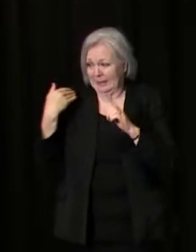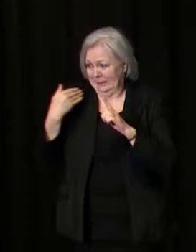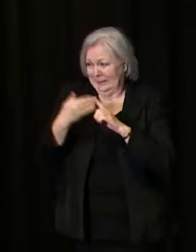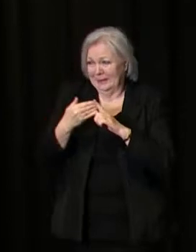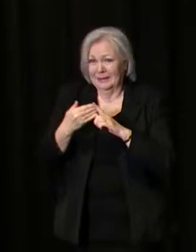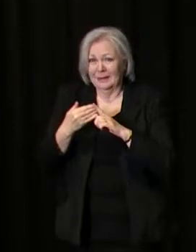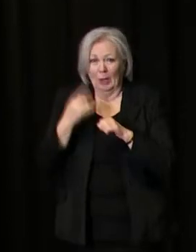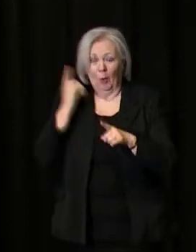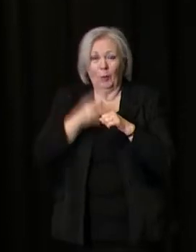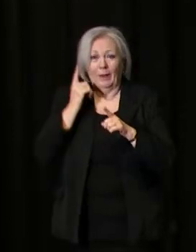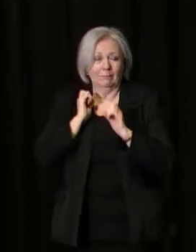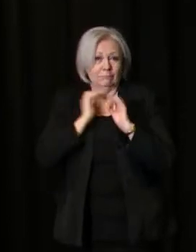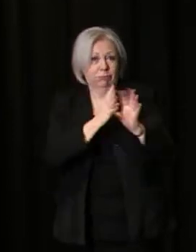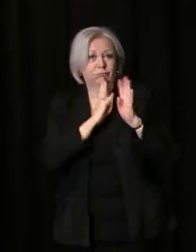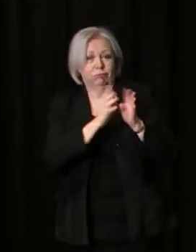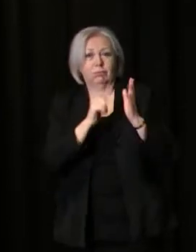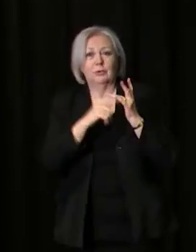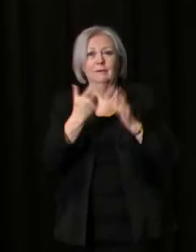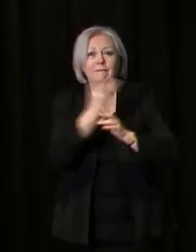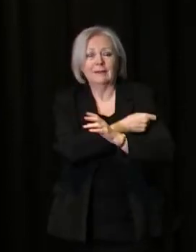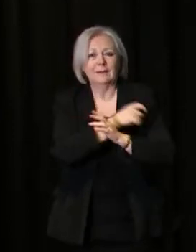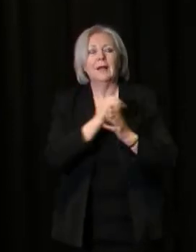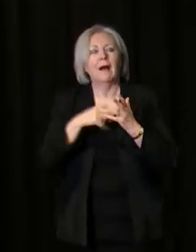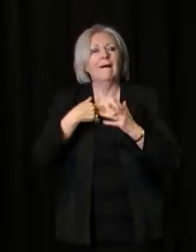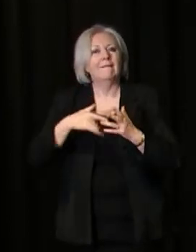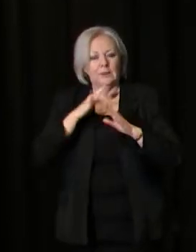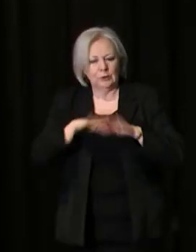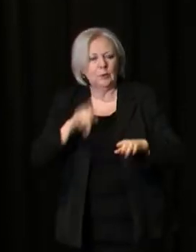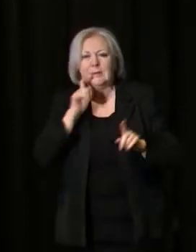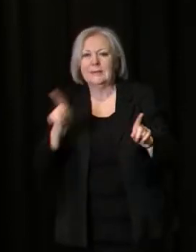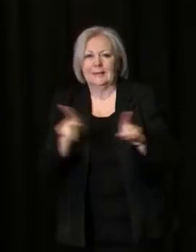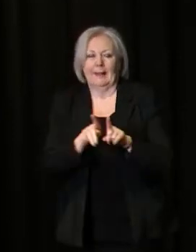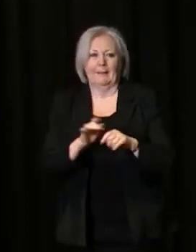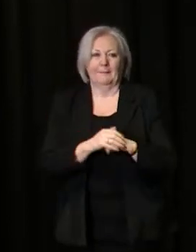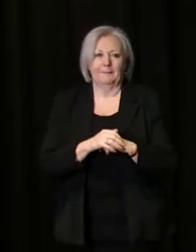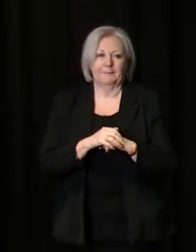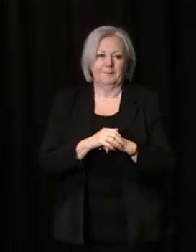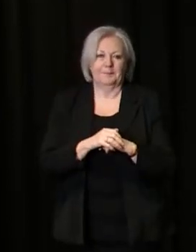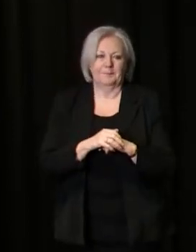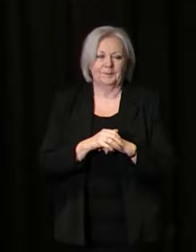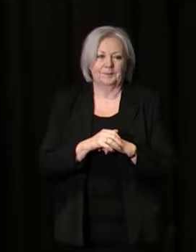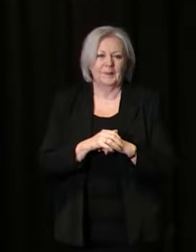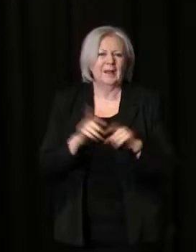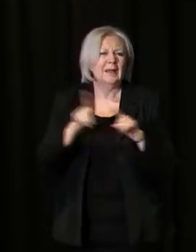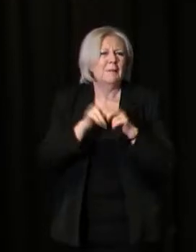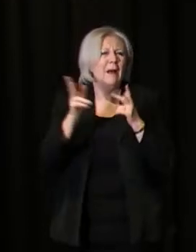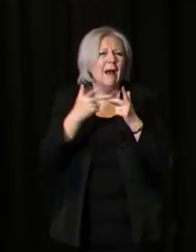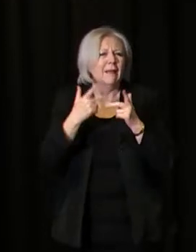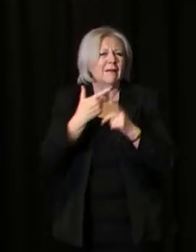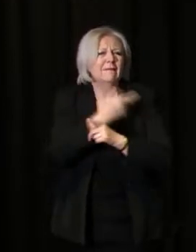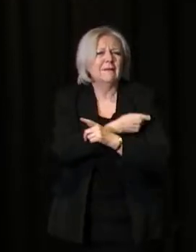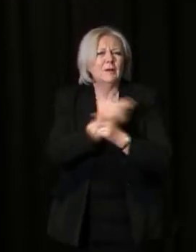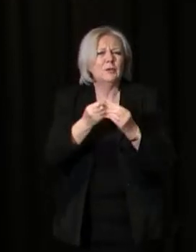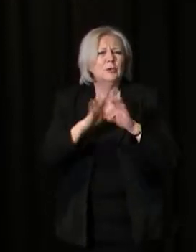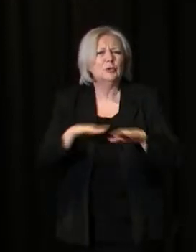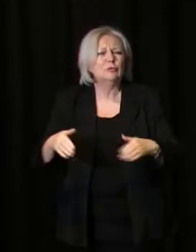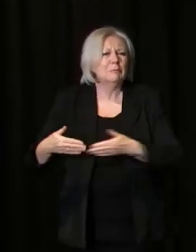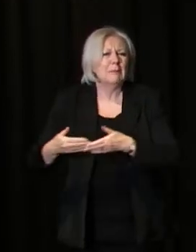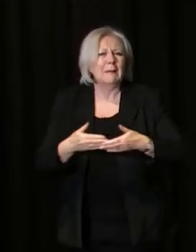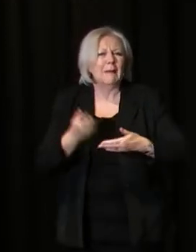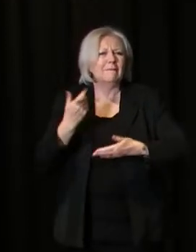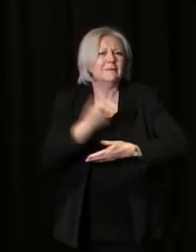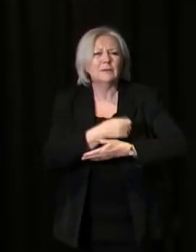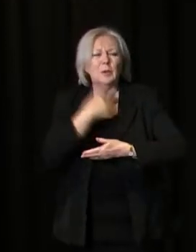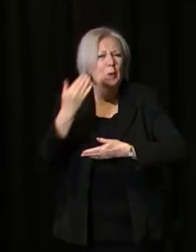things. I'm sure that we'll finish up with very, very high vaccination rates, like we do for all the other vaccines that we provide to our kids